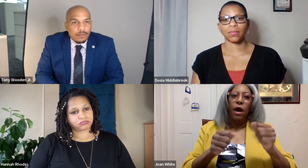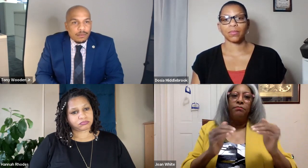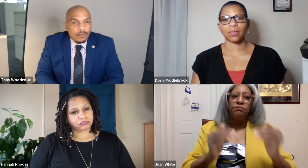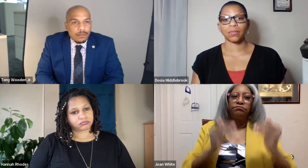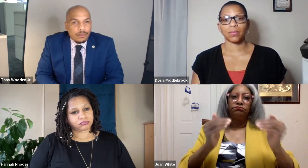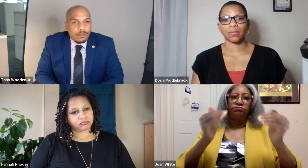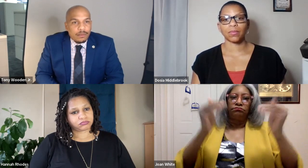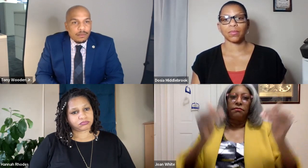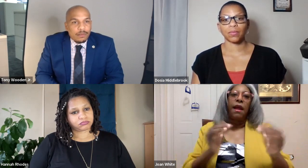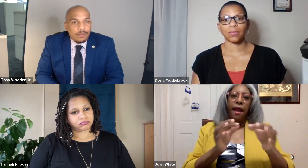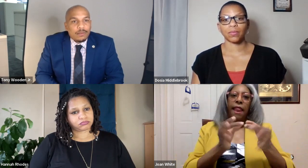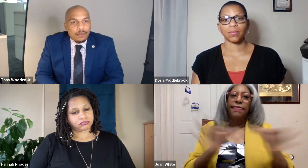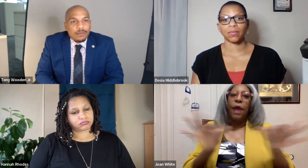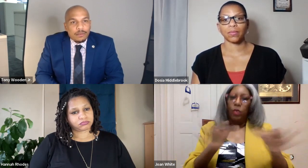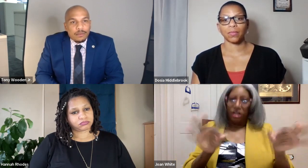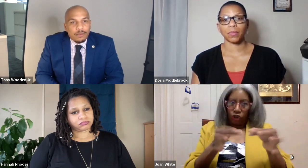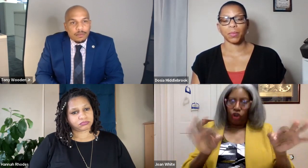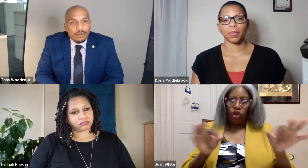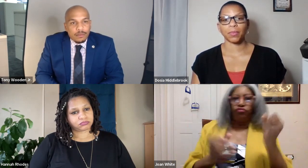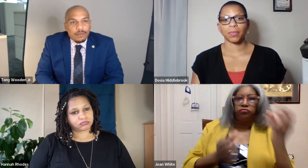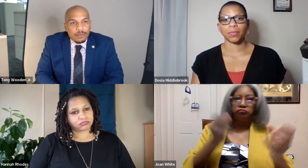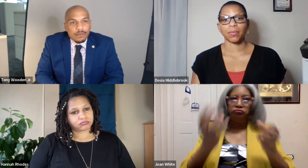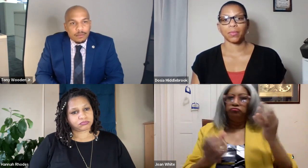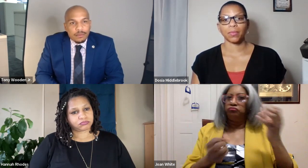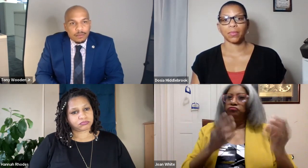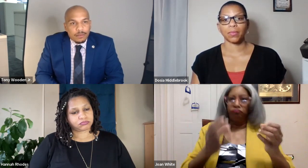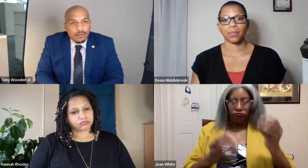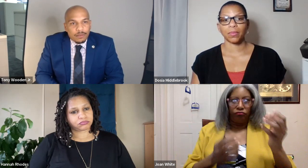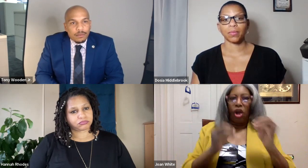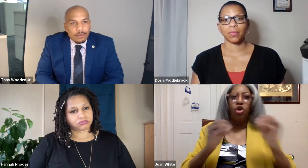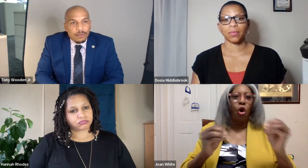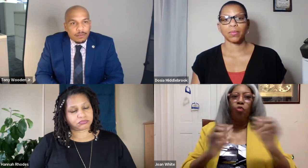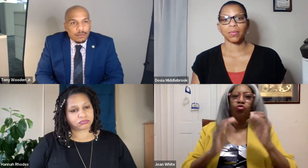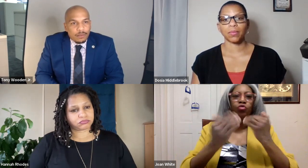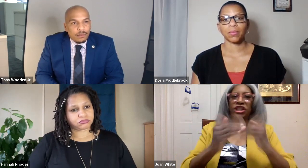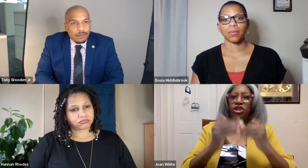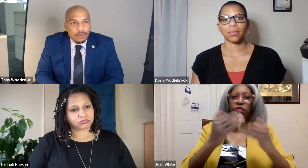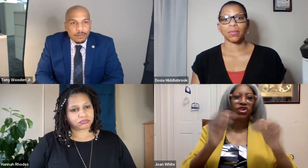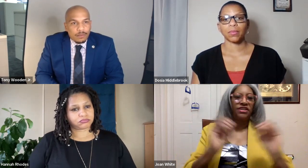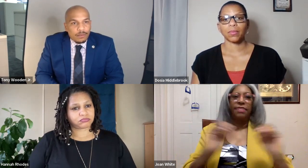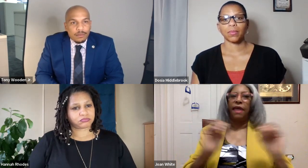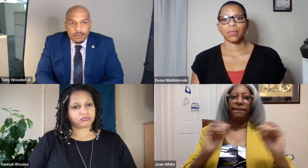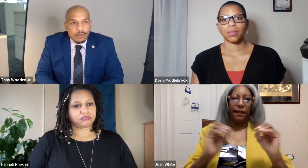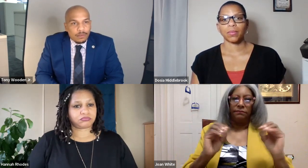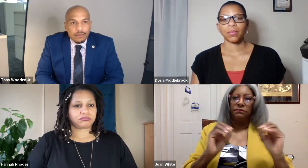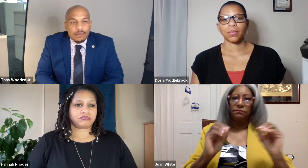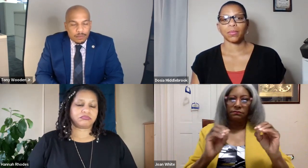time. And at that time, that's when language and even the socialization and the